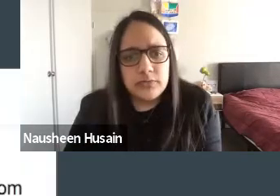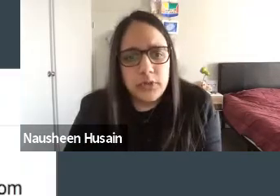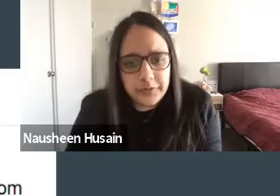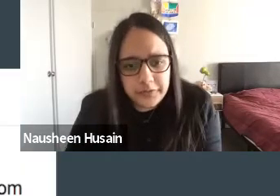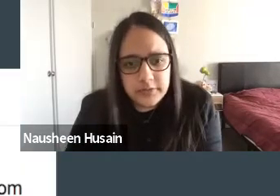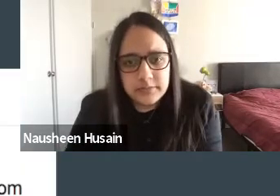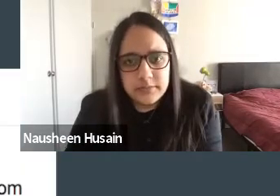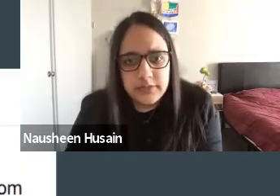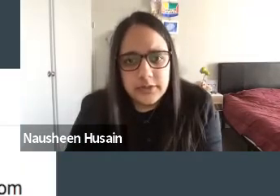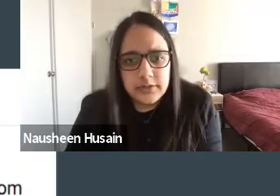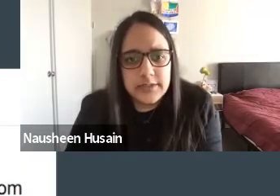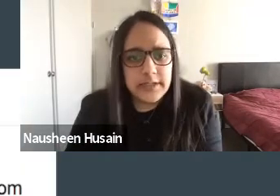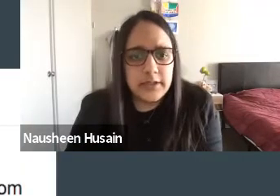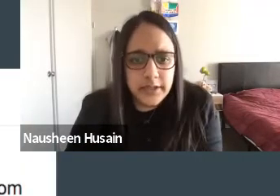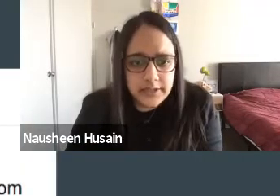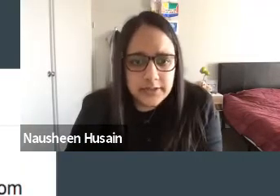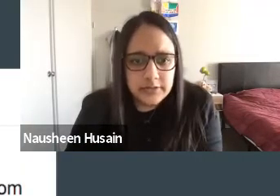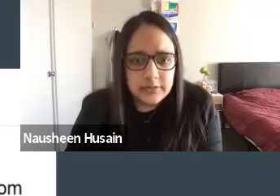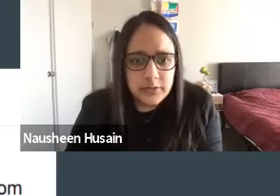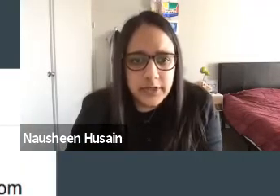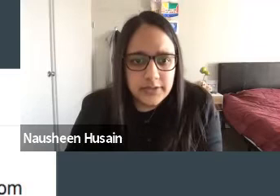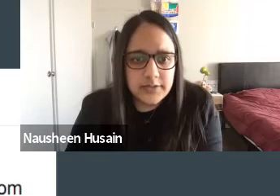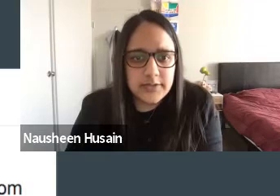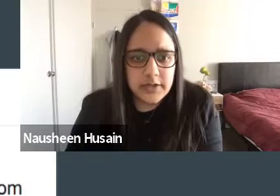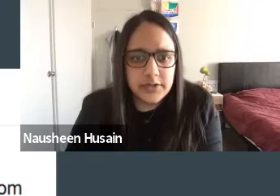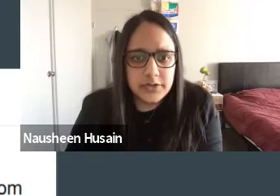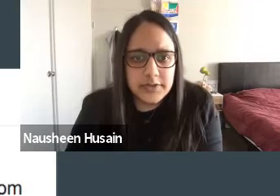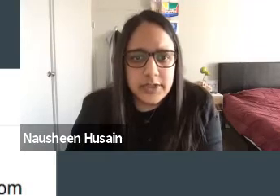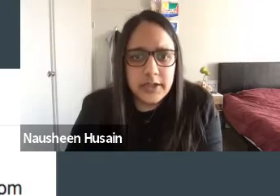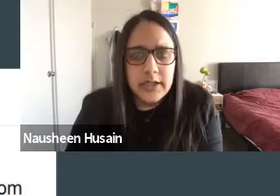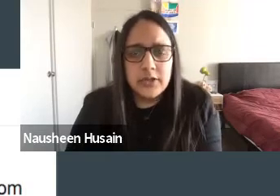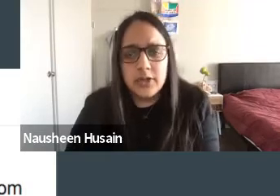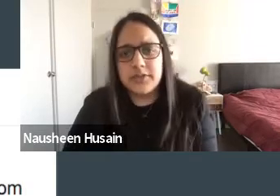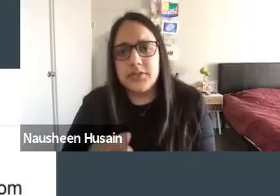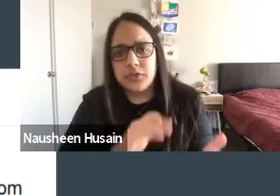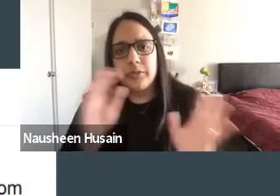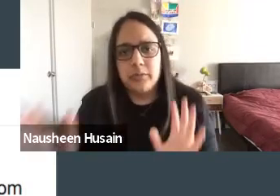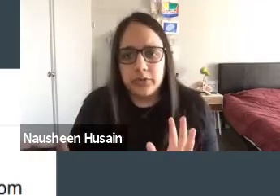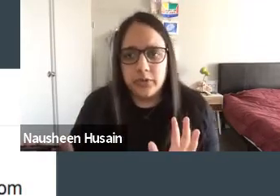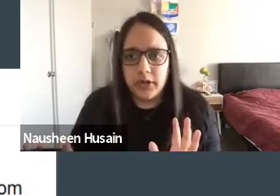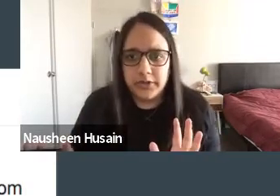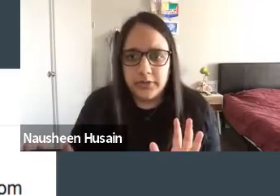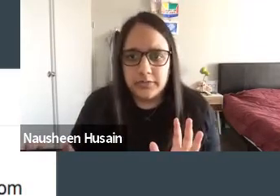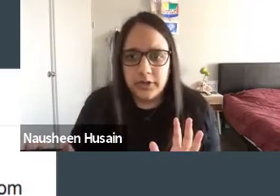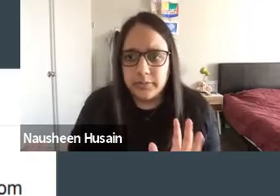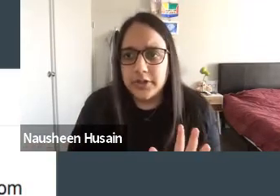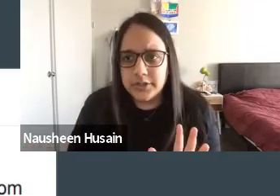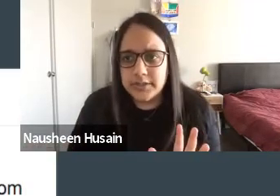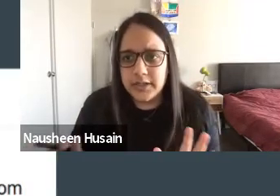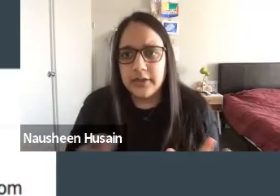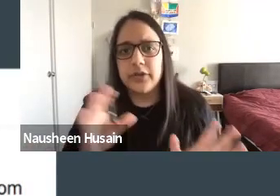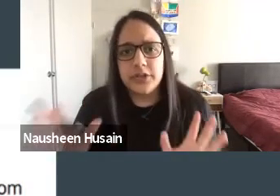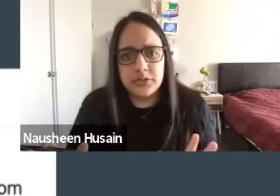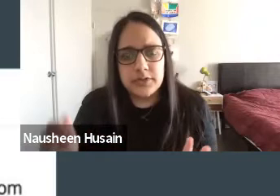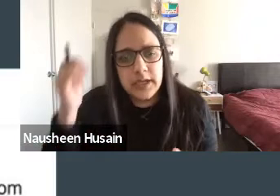So often, even data collected, as is done in journalism a lot, glosses over people who are on the margins